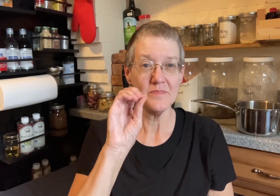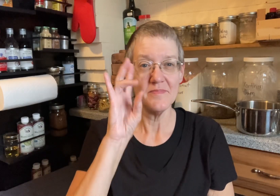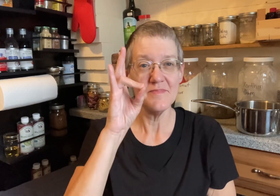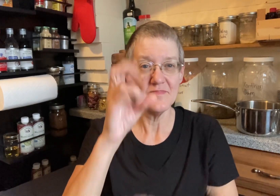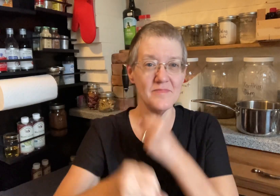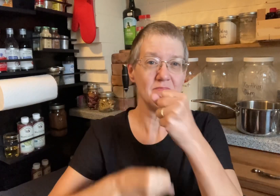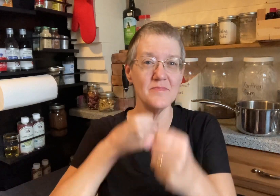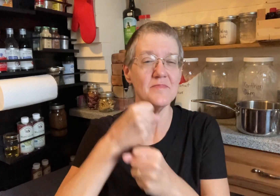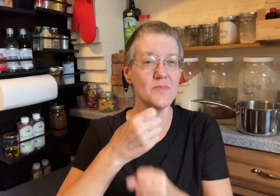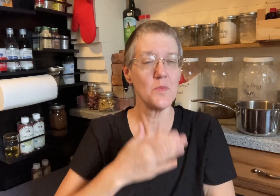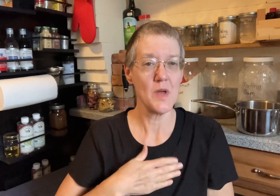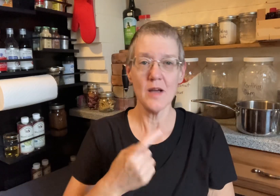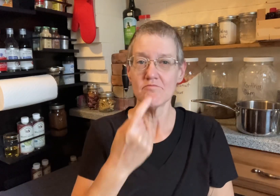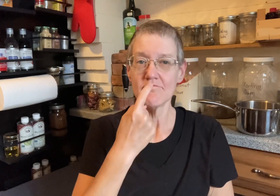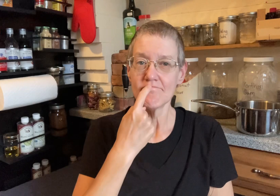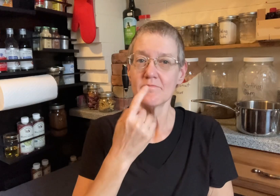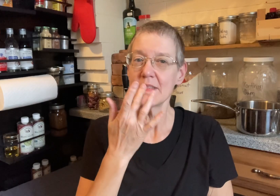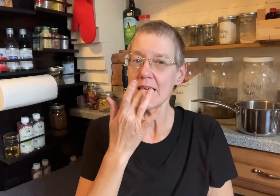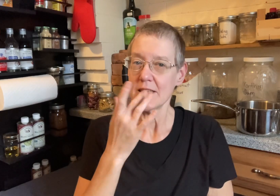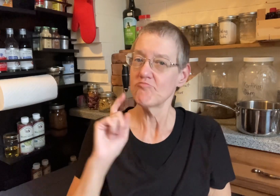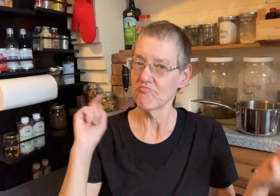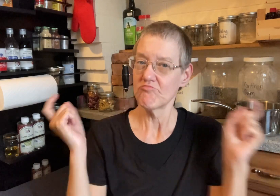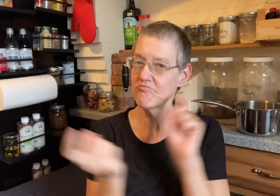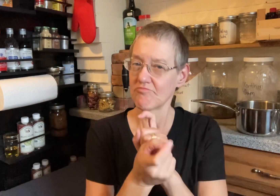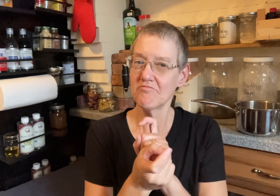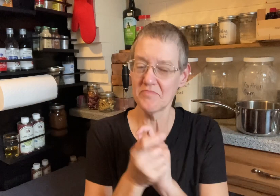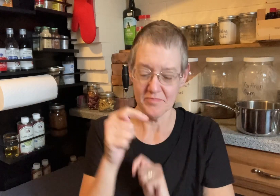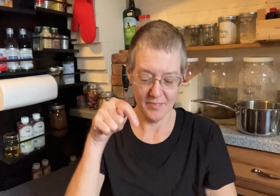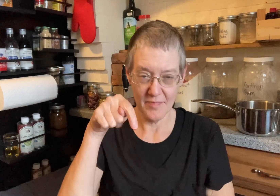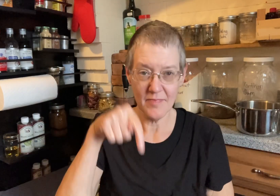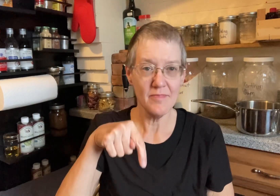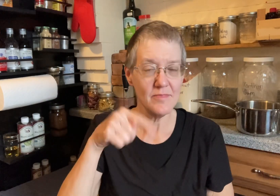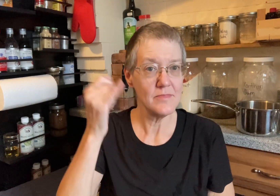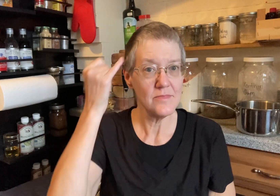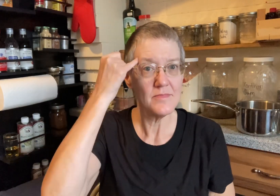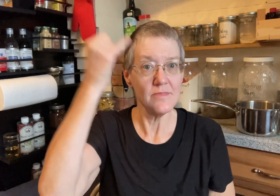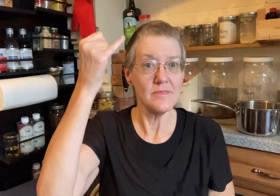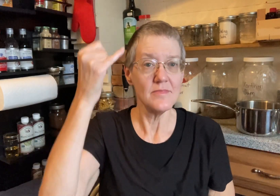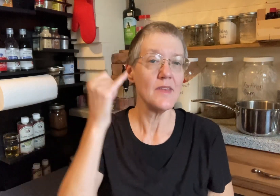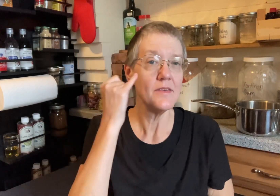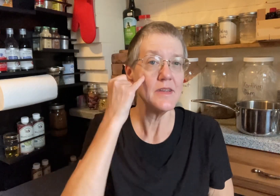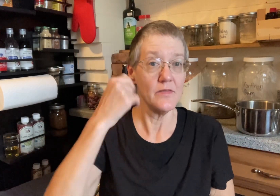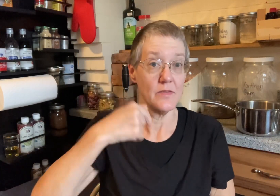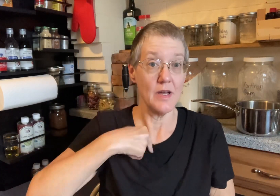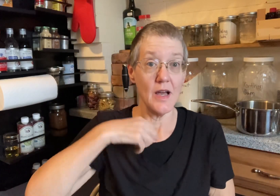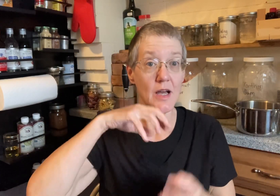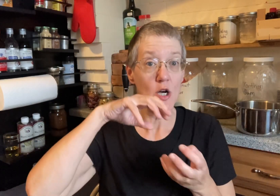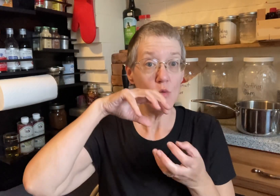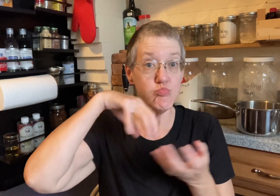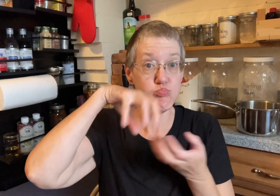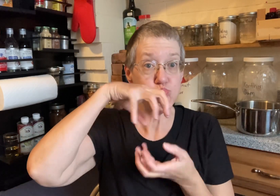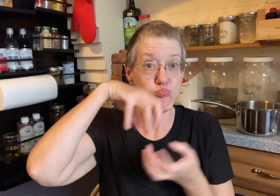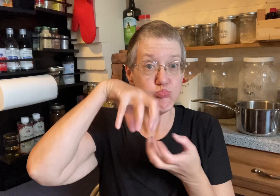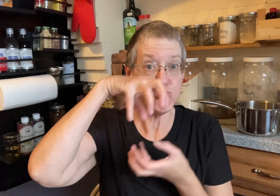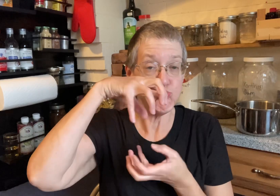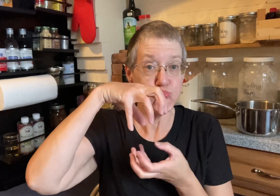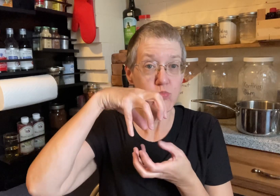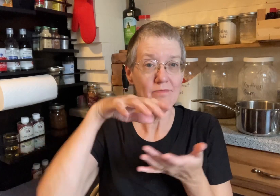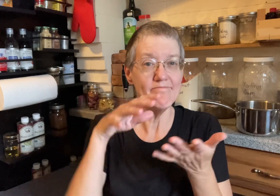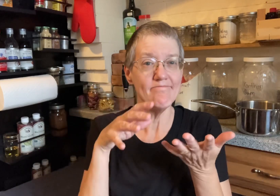Now, I've been eating keto for 7 years, and my taste buds have changed. And these tortillas gave me an